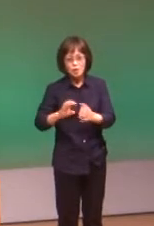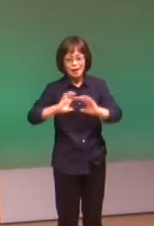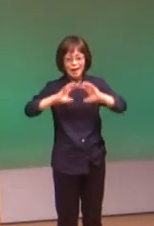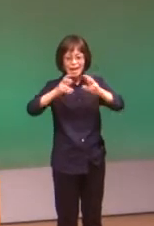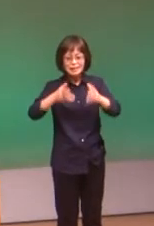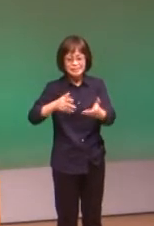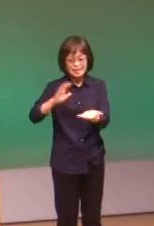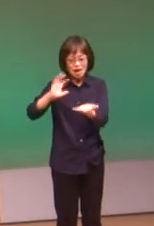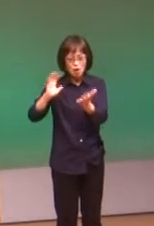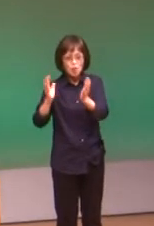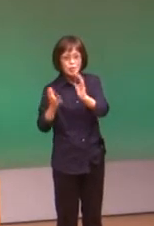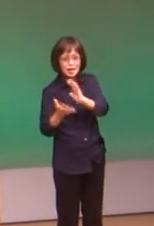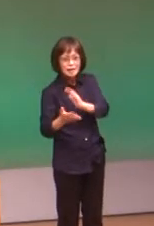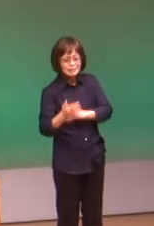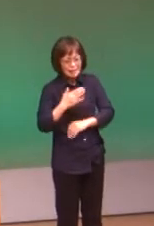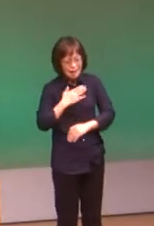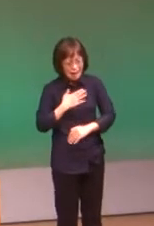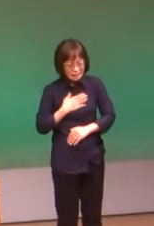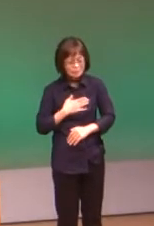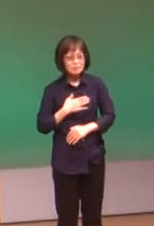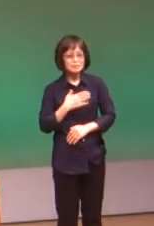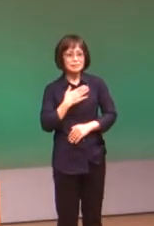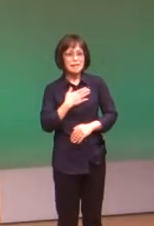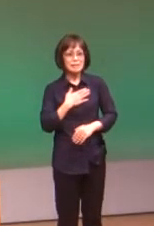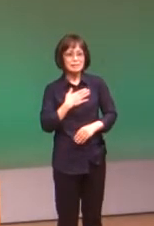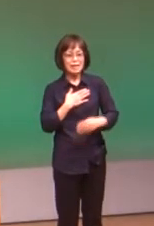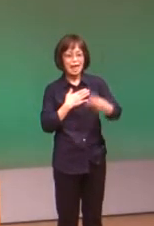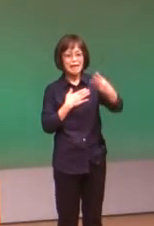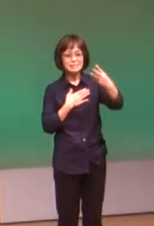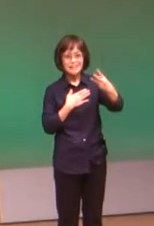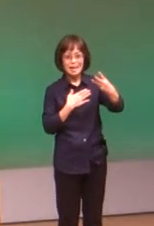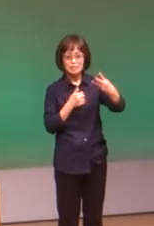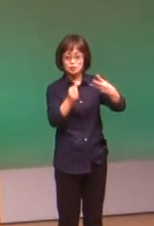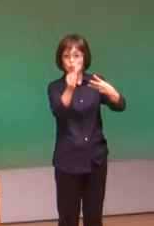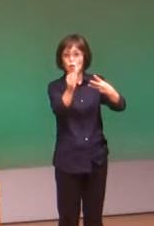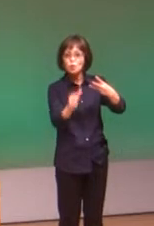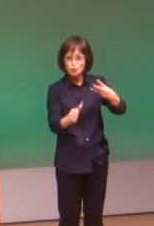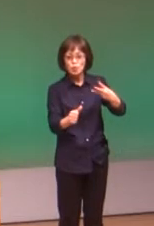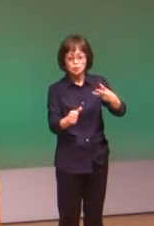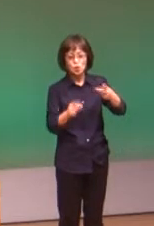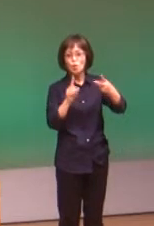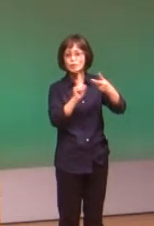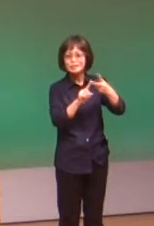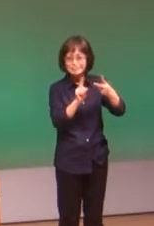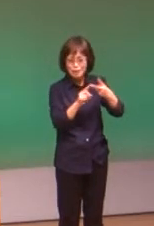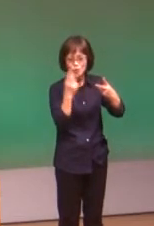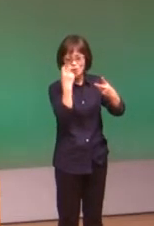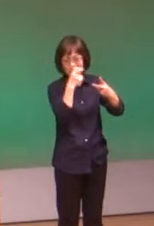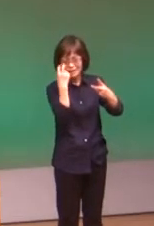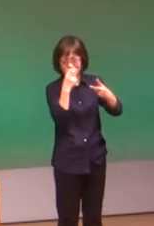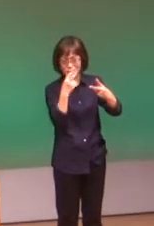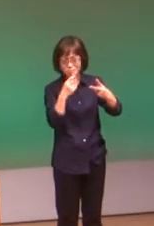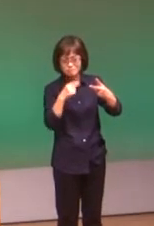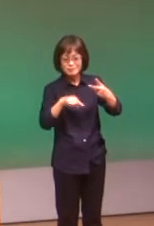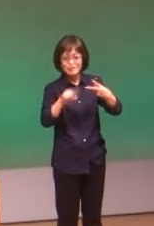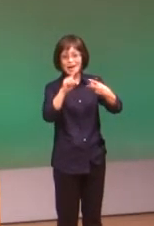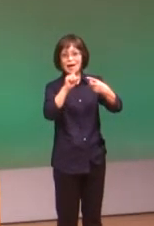and use of atomic weapons changed the world. These men were Albert